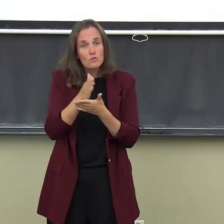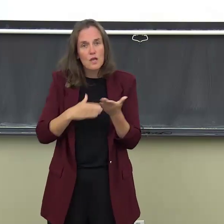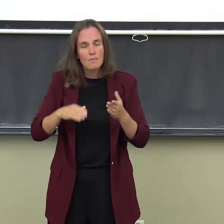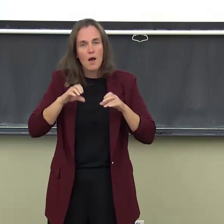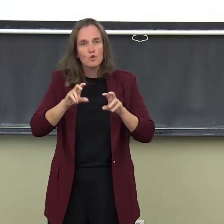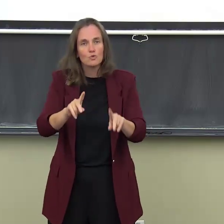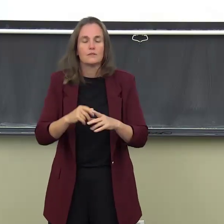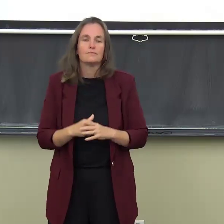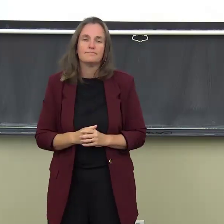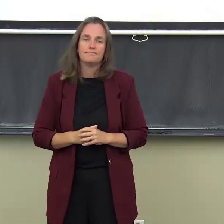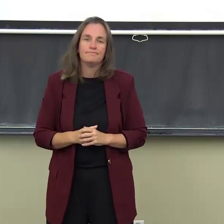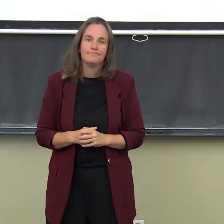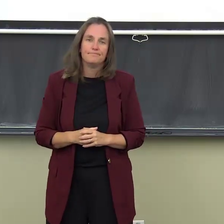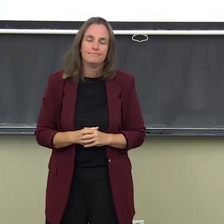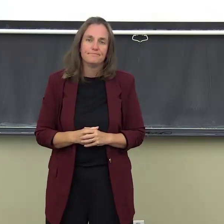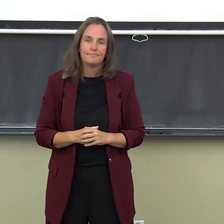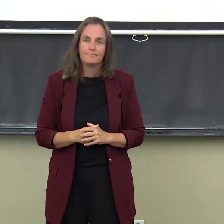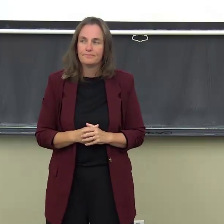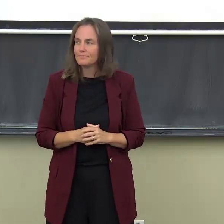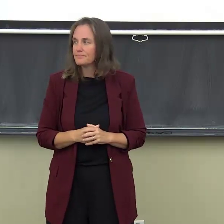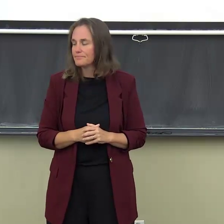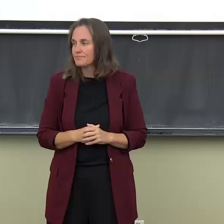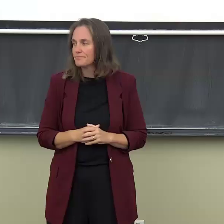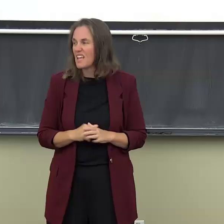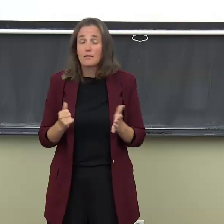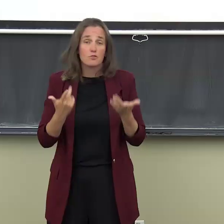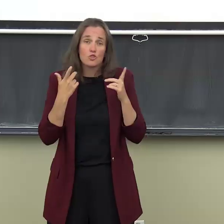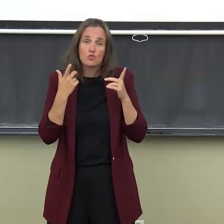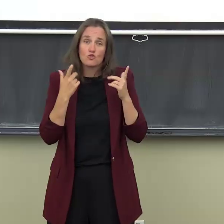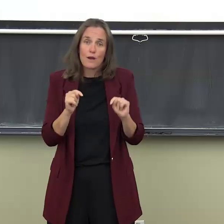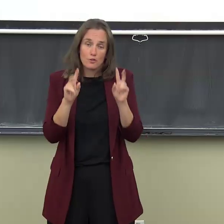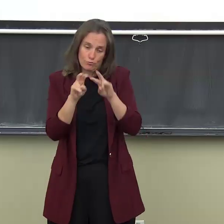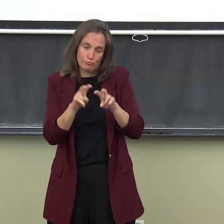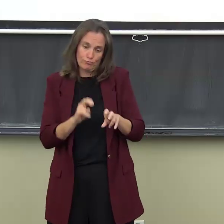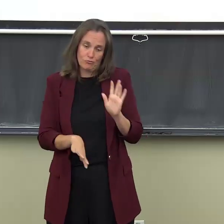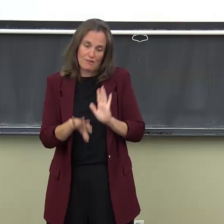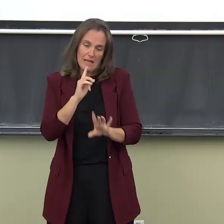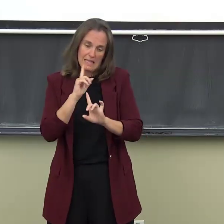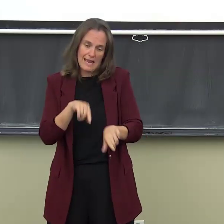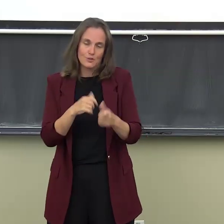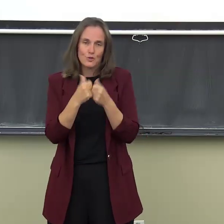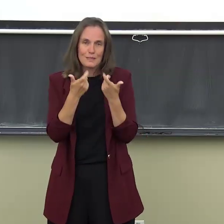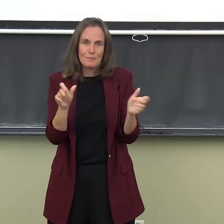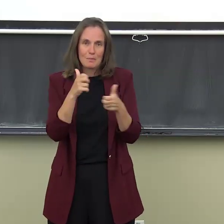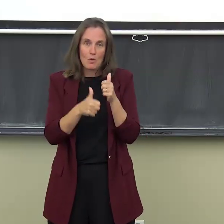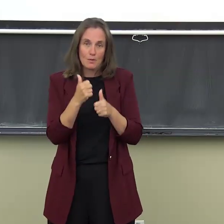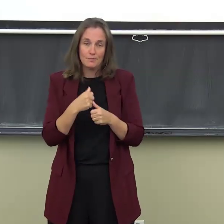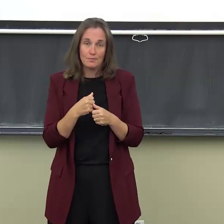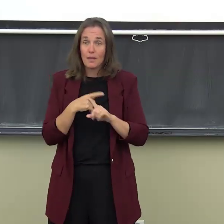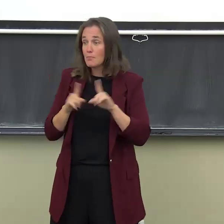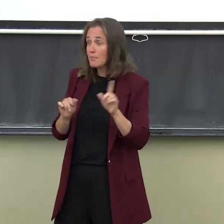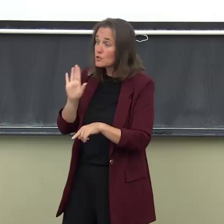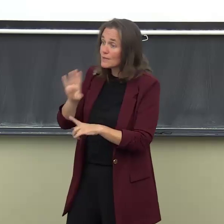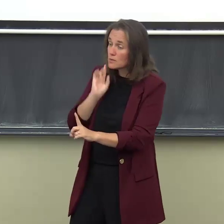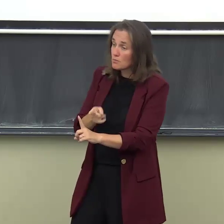opportunity. Mhm. I'm Yeah. just trying to find the answers is a big problem. You know, all That to the point in history when